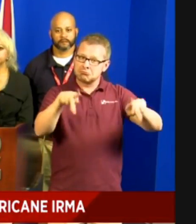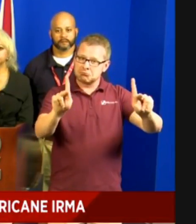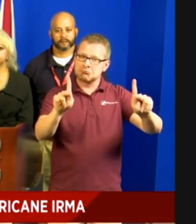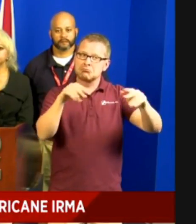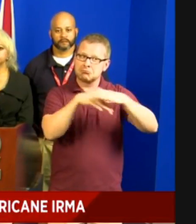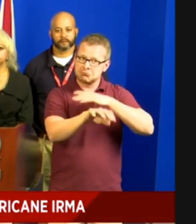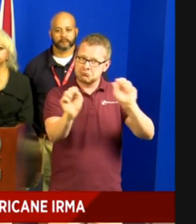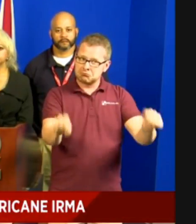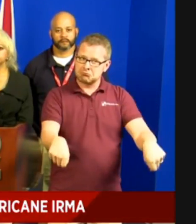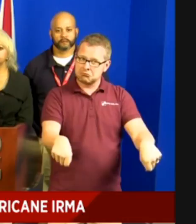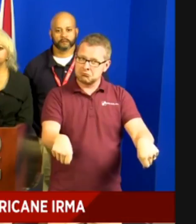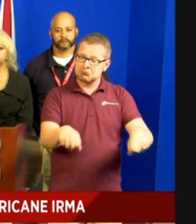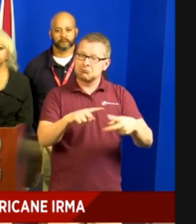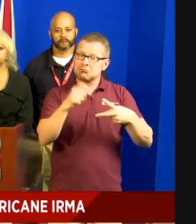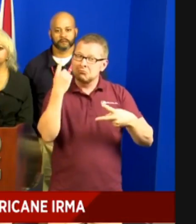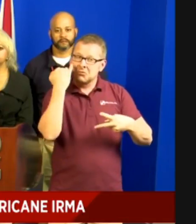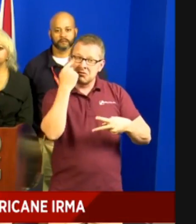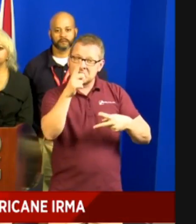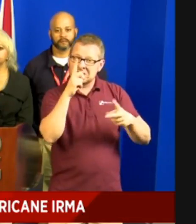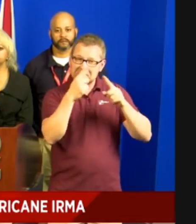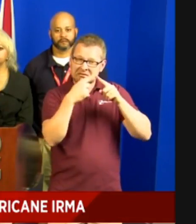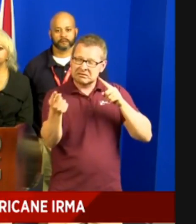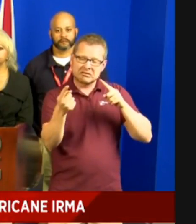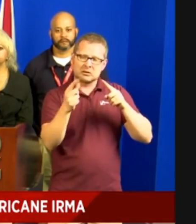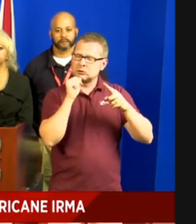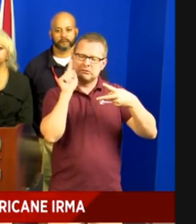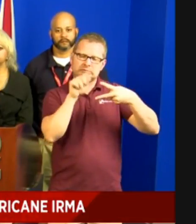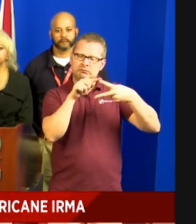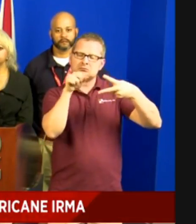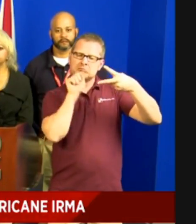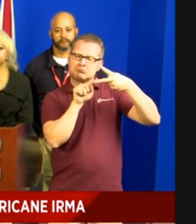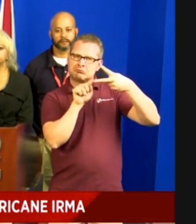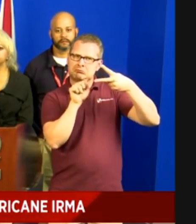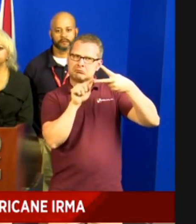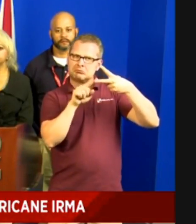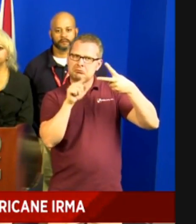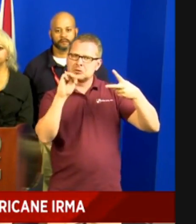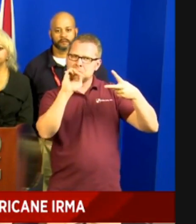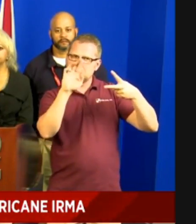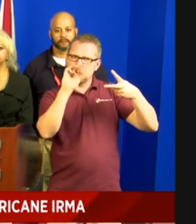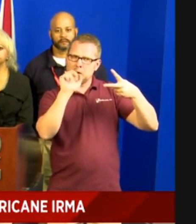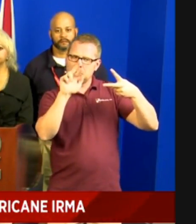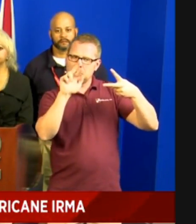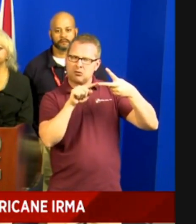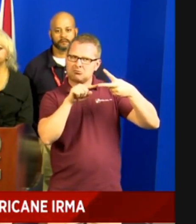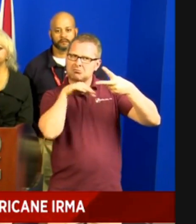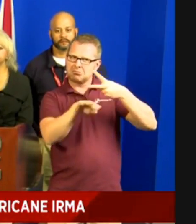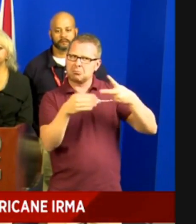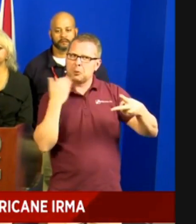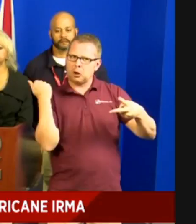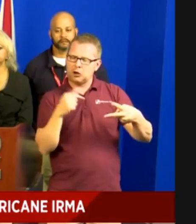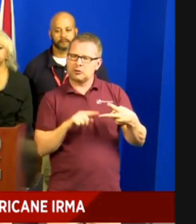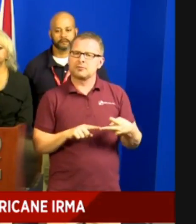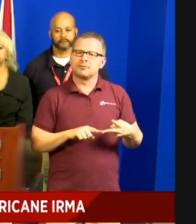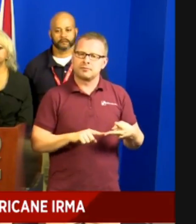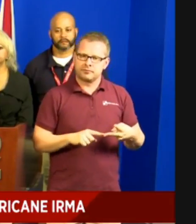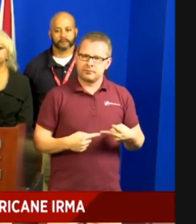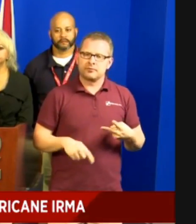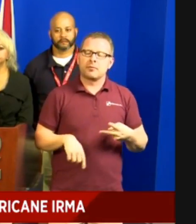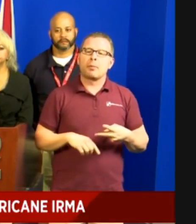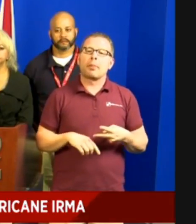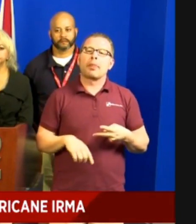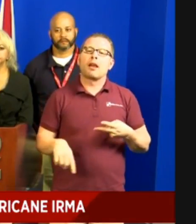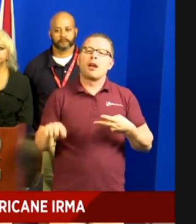have allergies or sensitivities to pets, please choose Coconut Palm Elementary instead. Please remember, if you're going